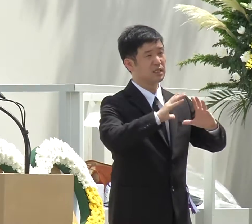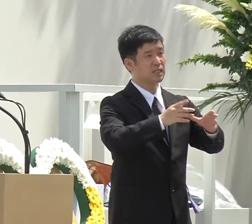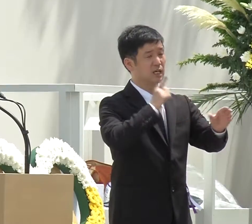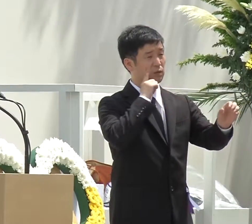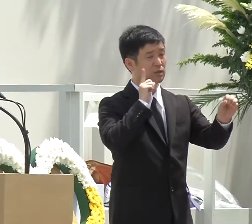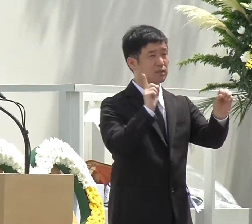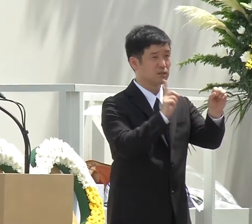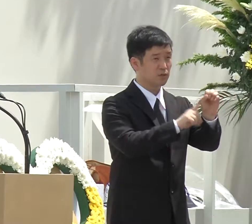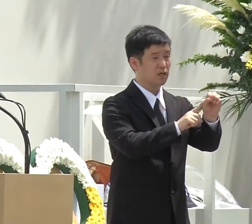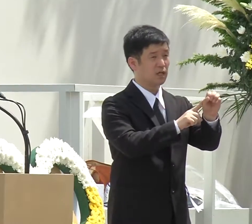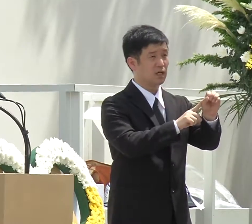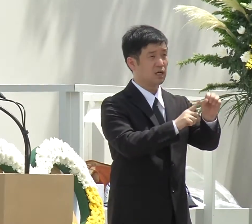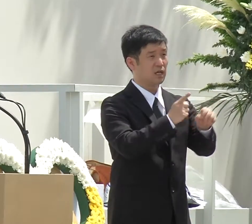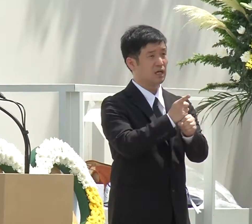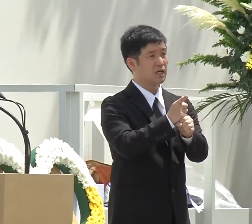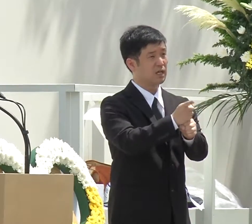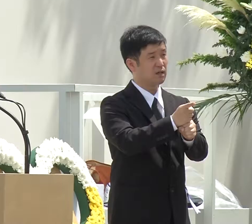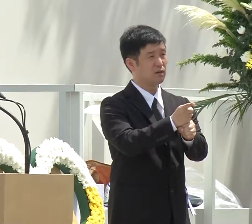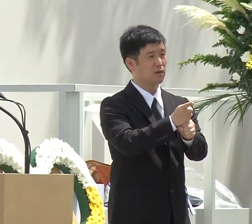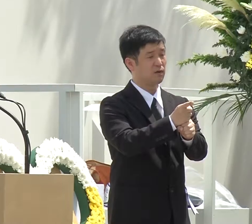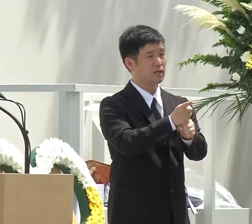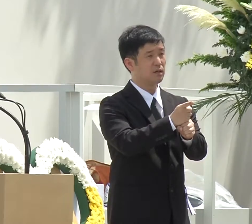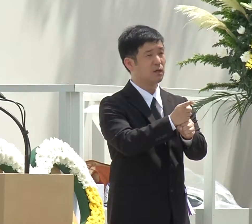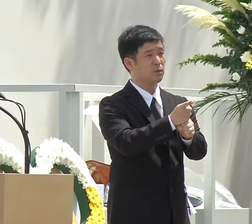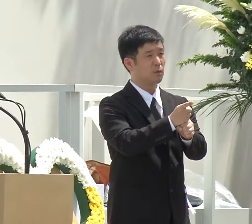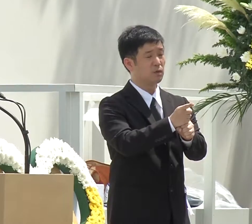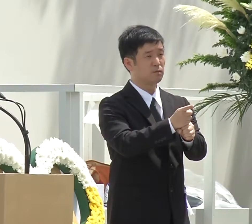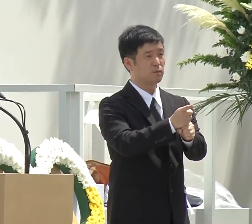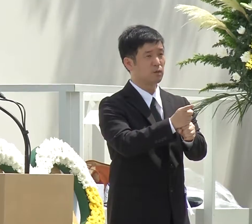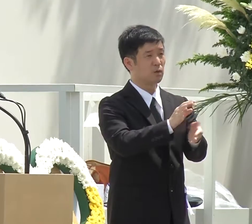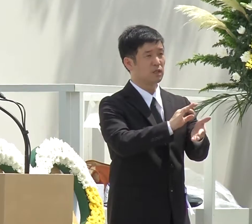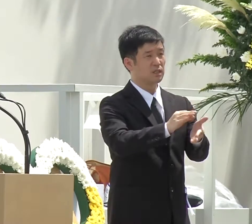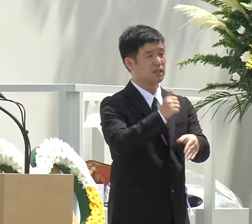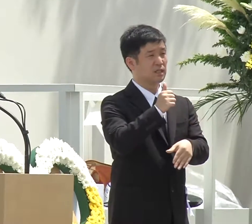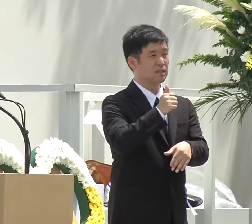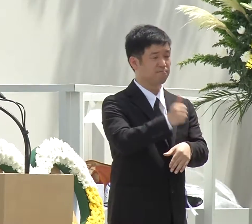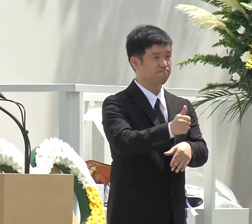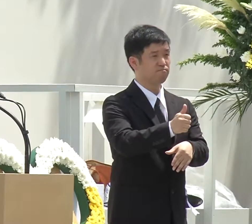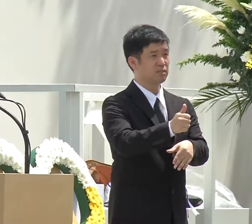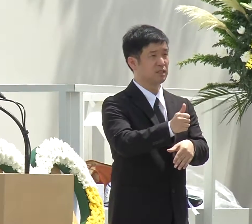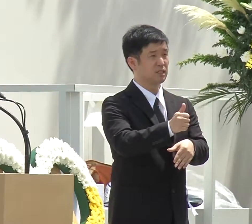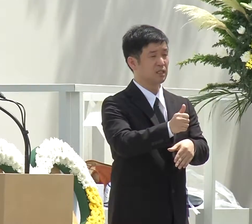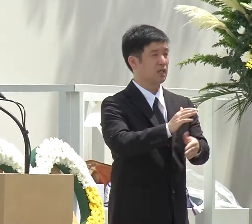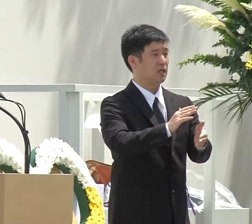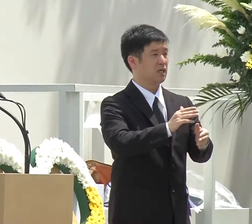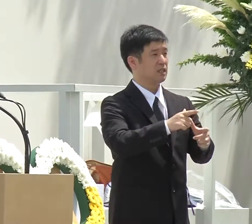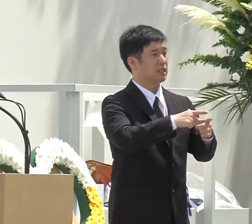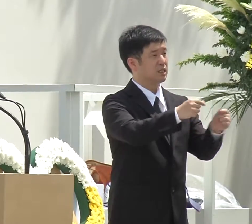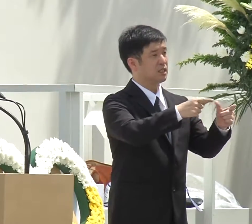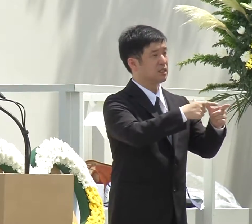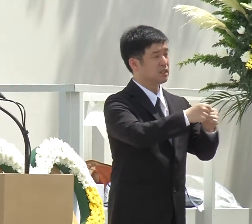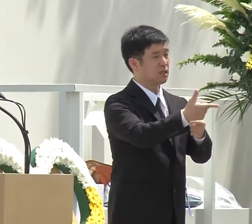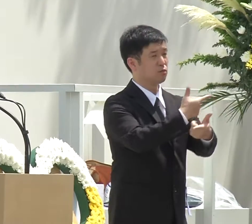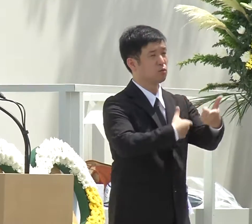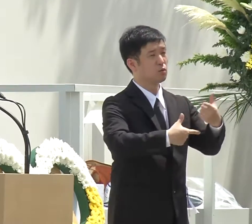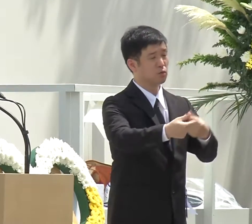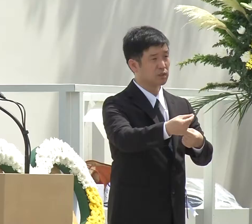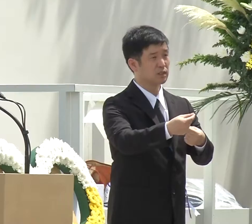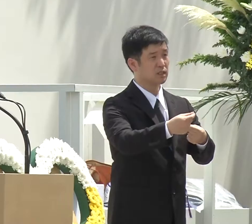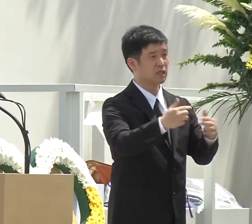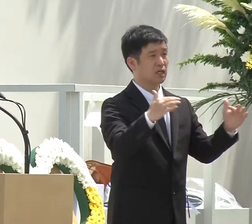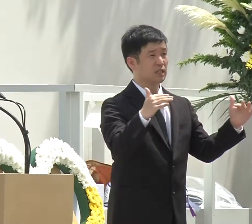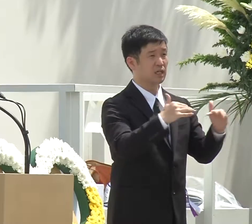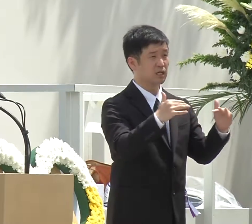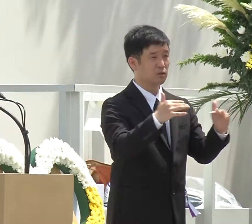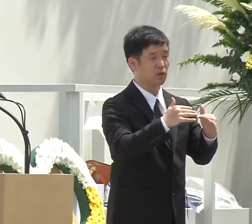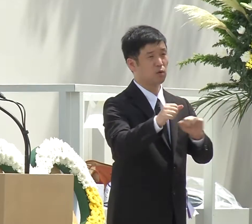In order to realize a world without nuclear weapons, it is necessary for all nations to share the belief that nuclear